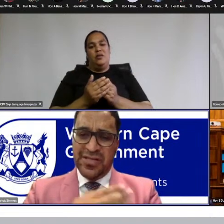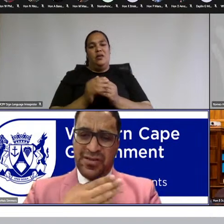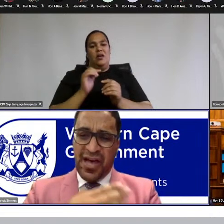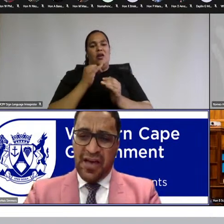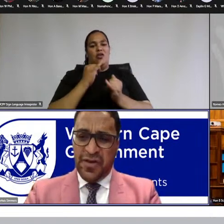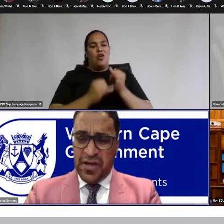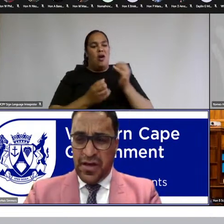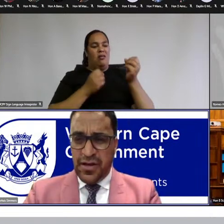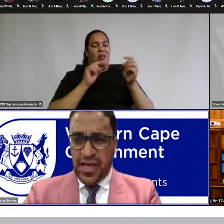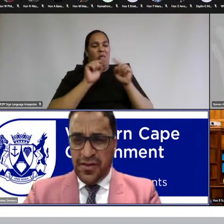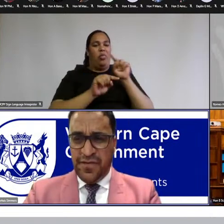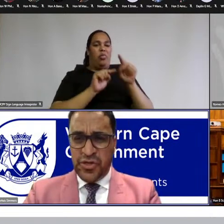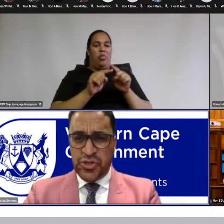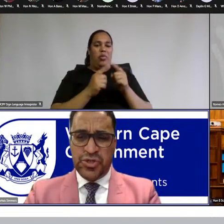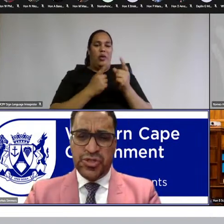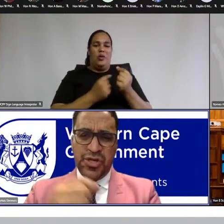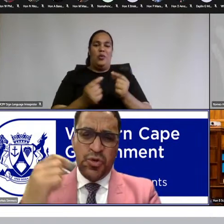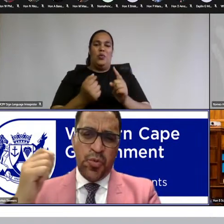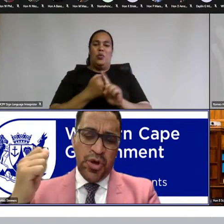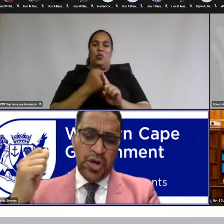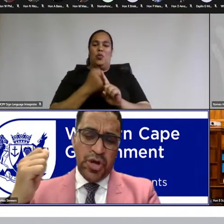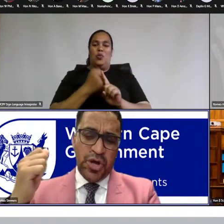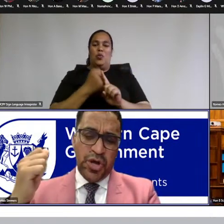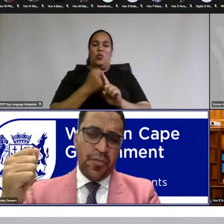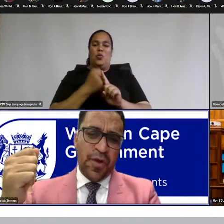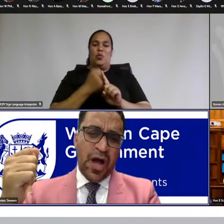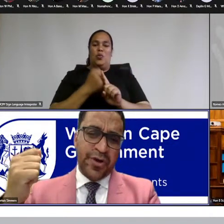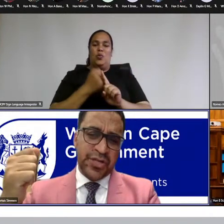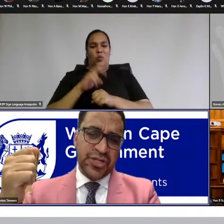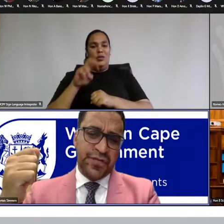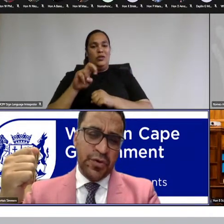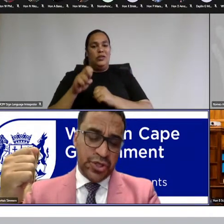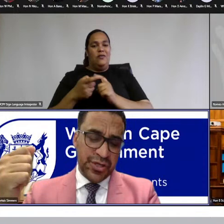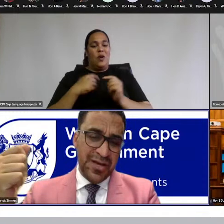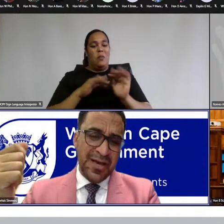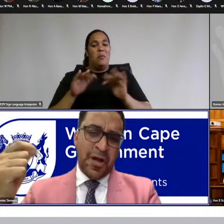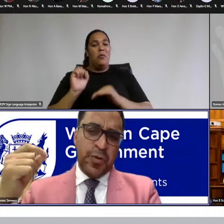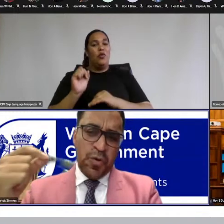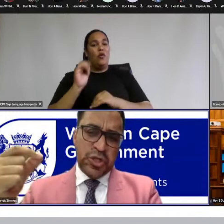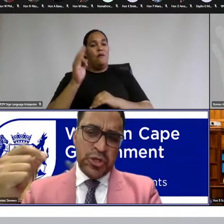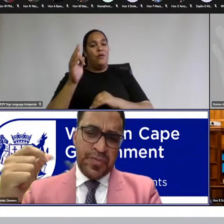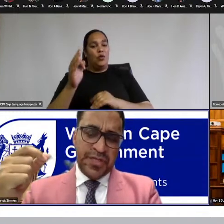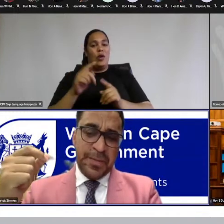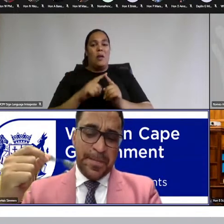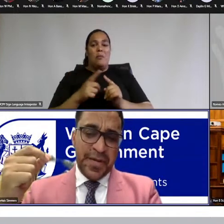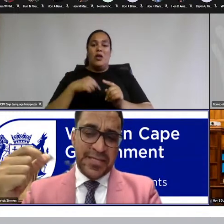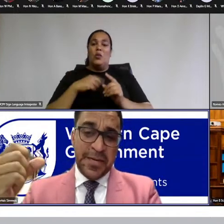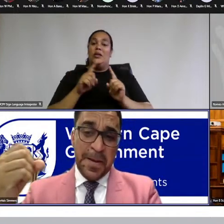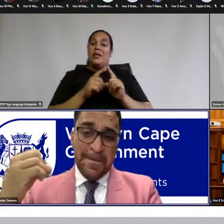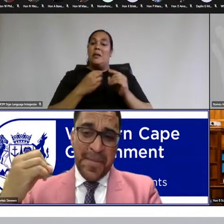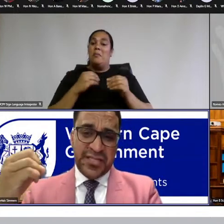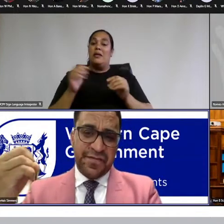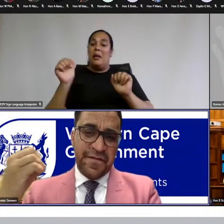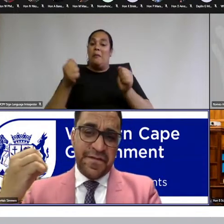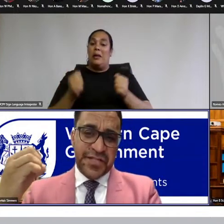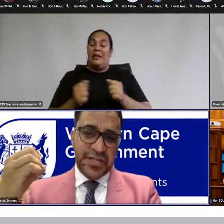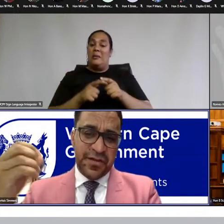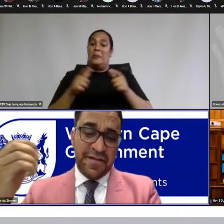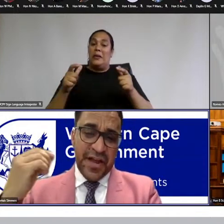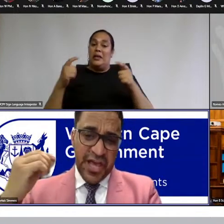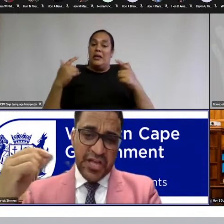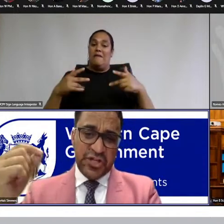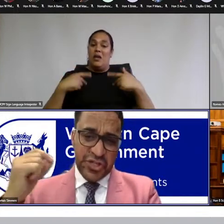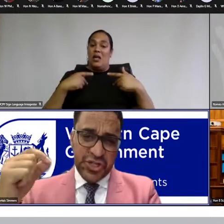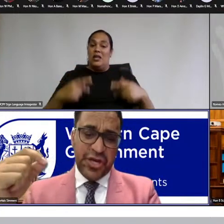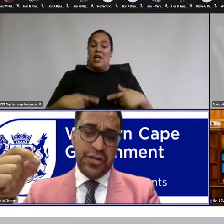allegations of your members driving land invasions, because we are stealing from our residents' future, but we are also busy placing massive fiscal